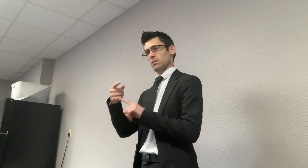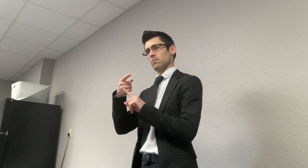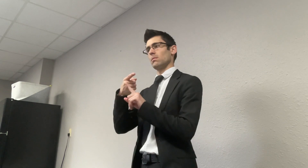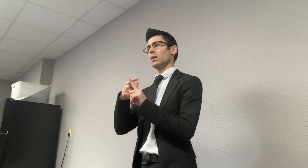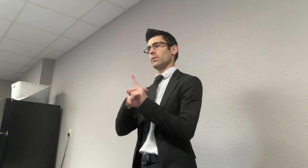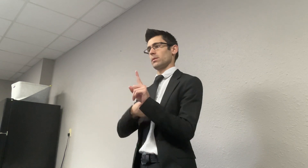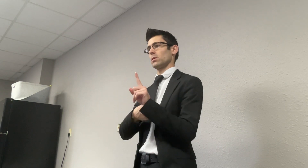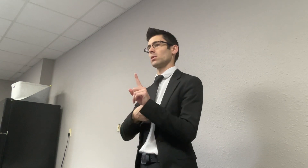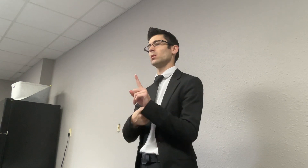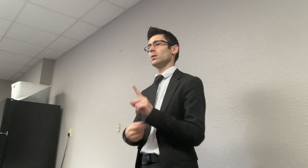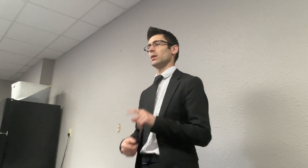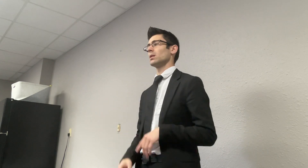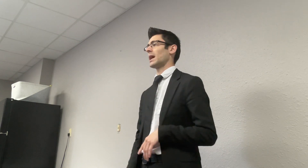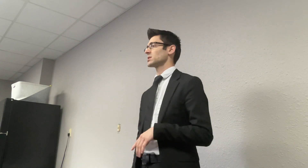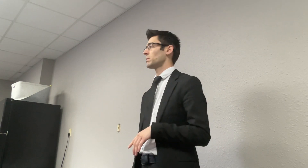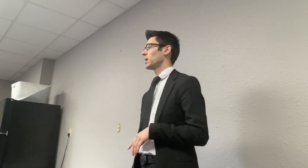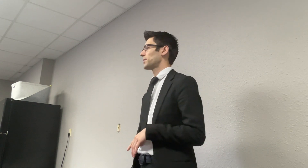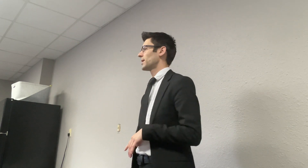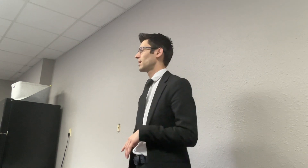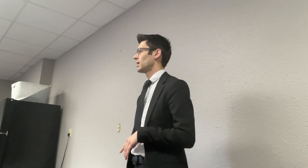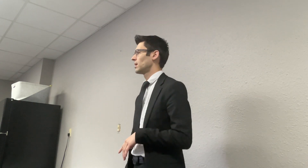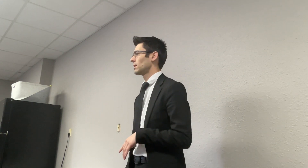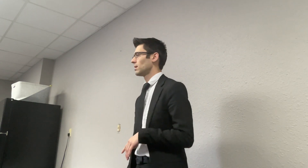Month. Good. Last month.